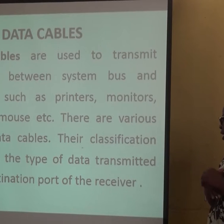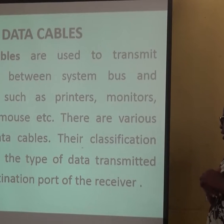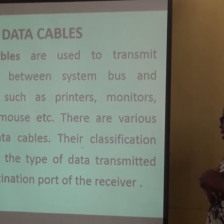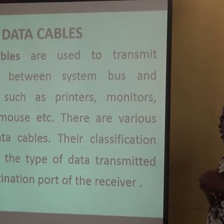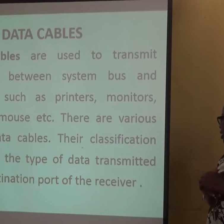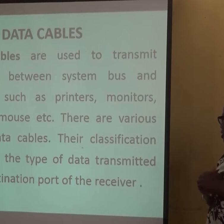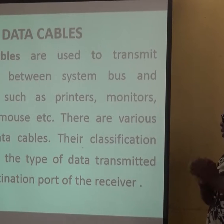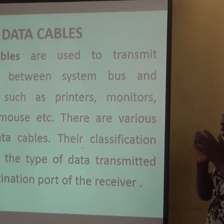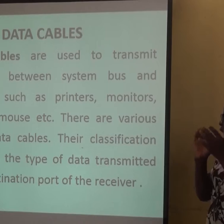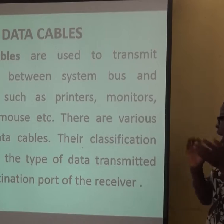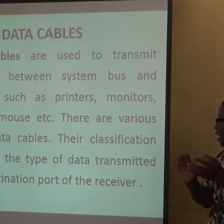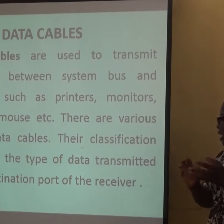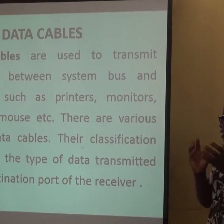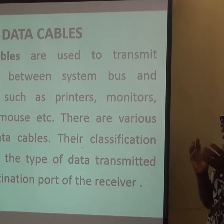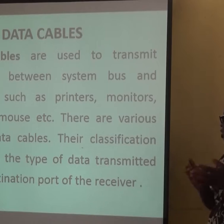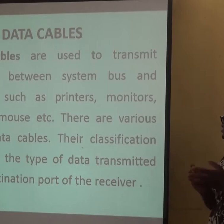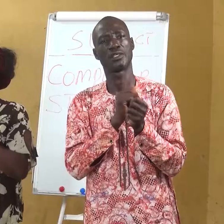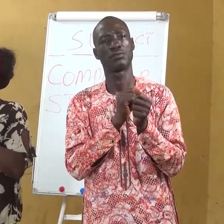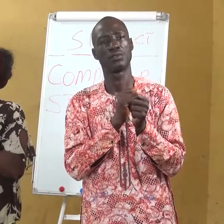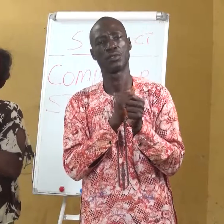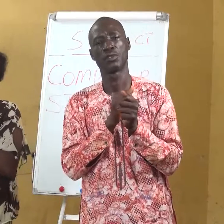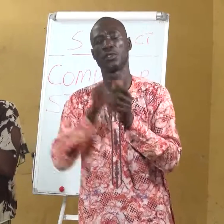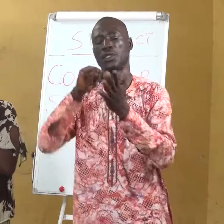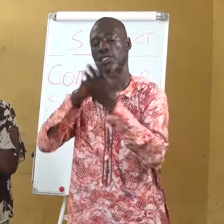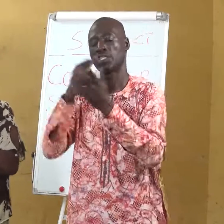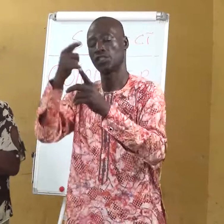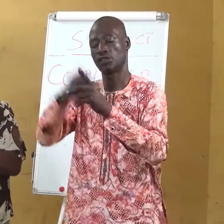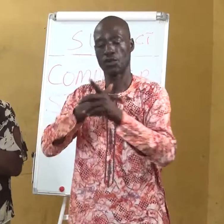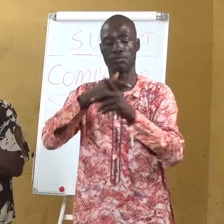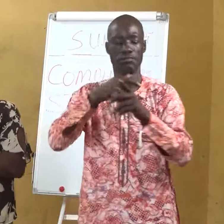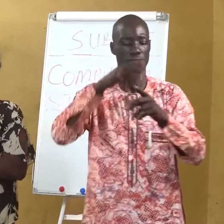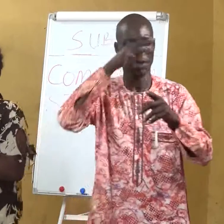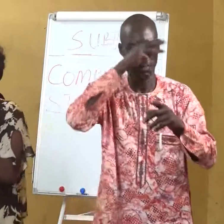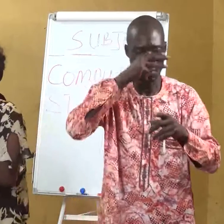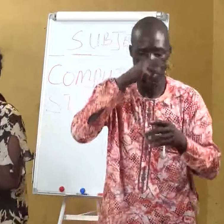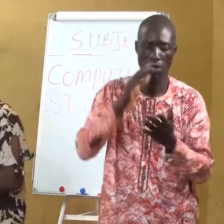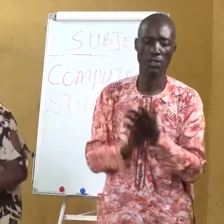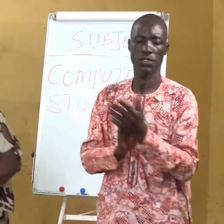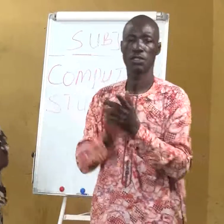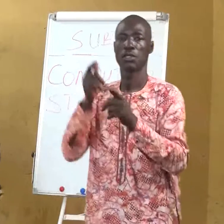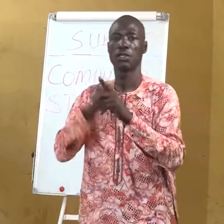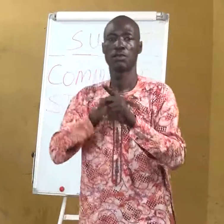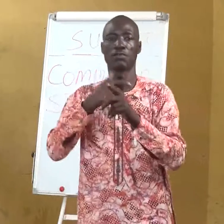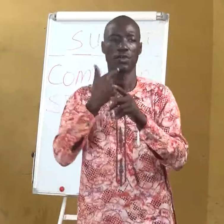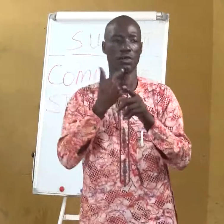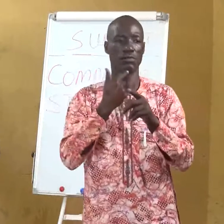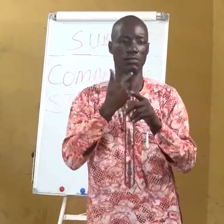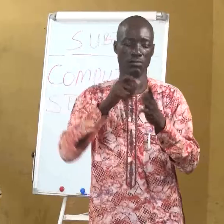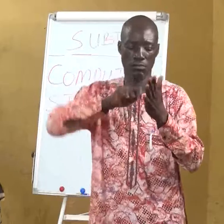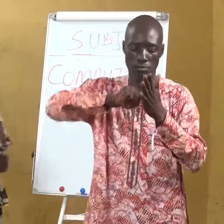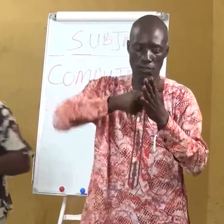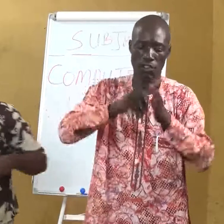transmitted and the destination port of the receiver. An example of your data